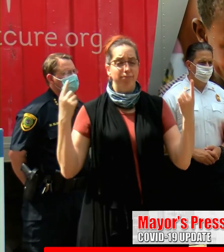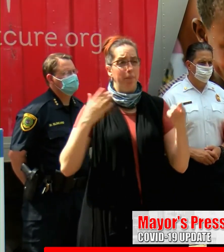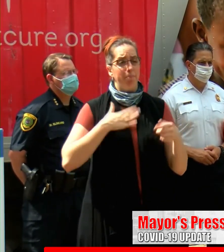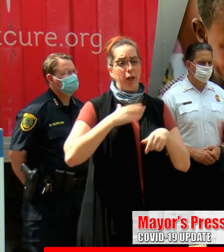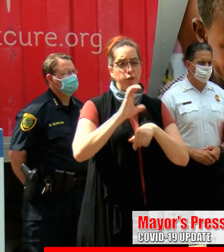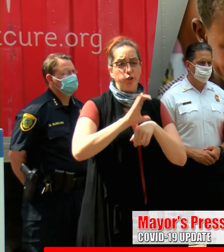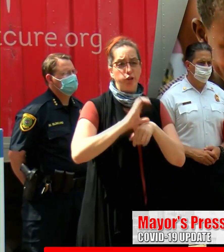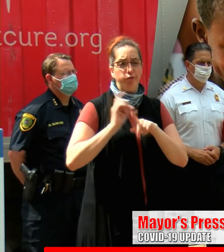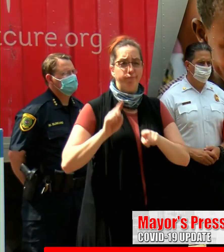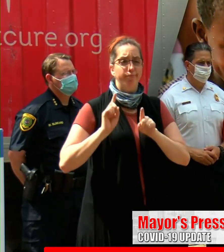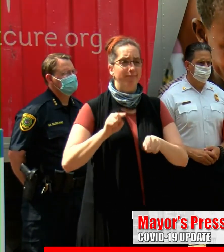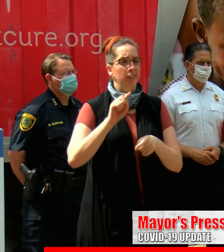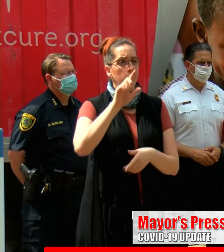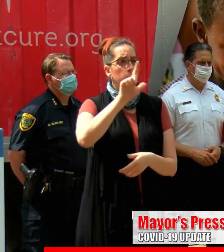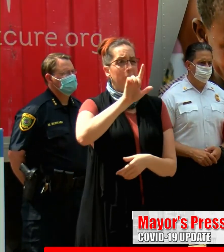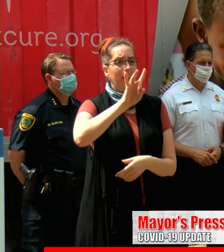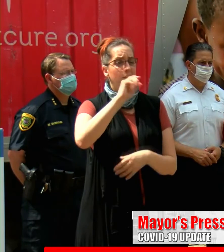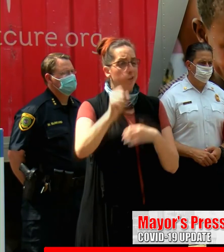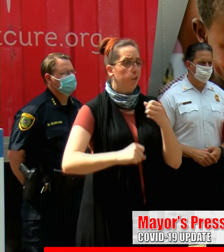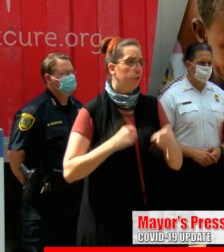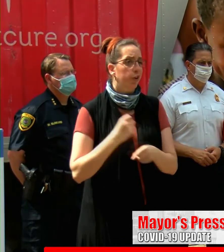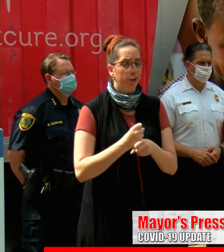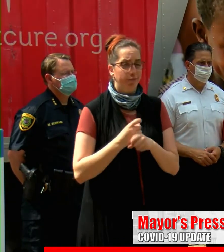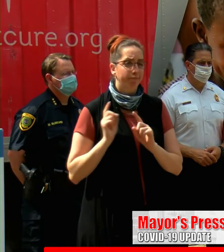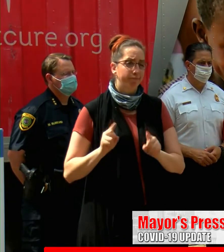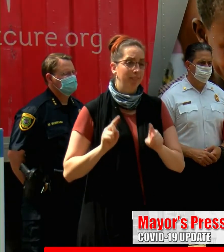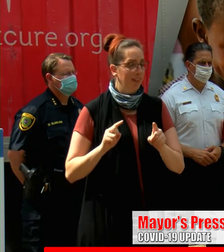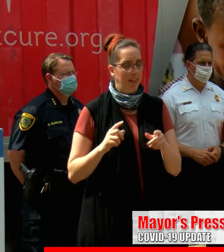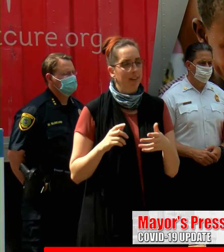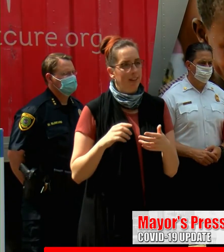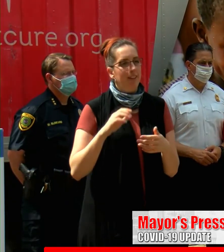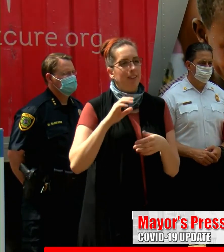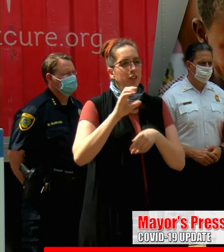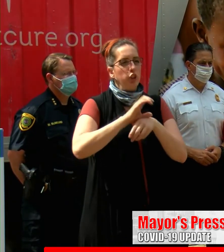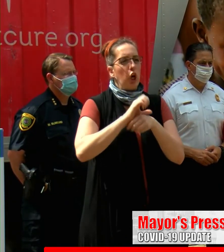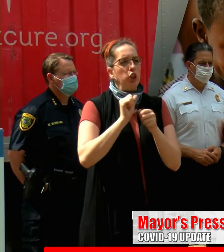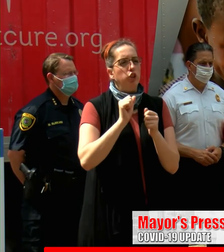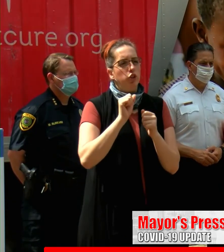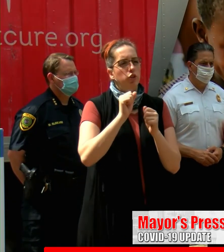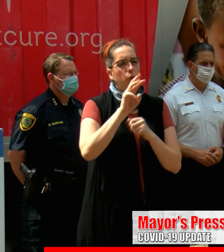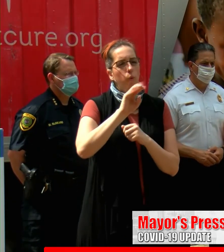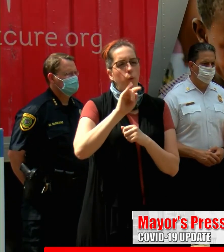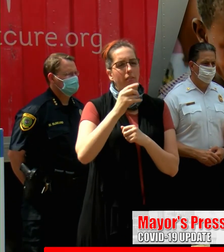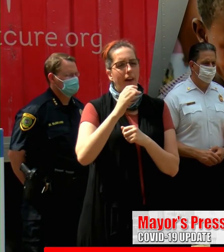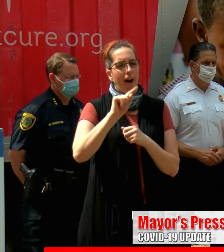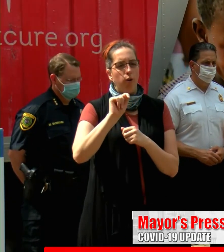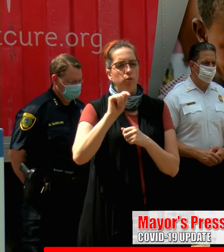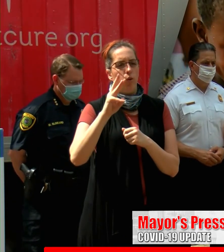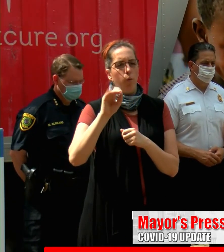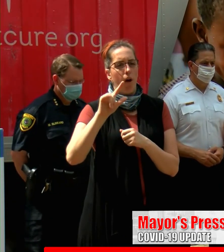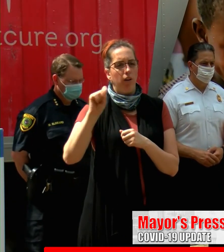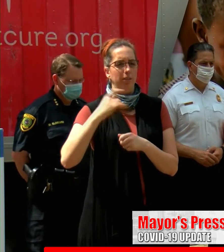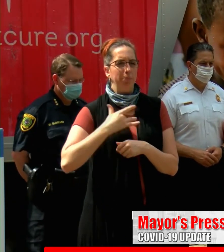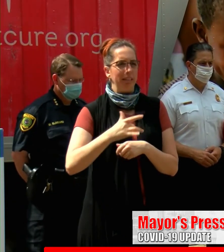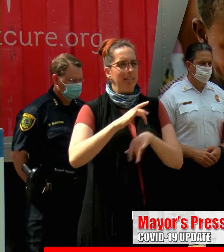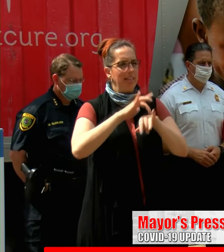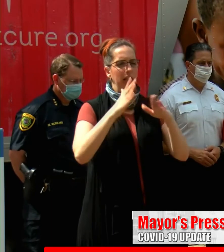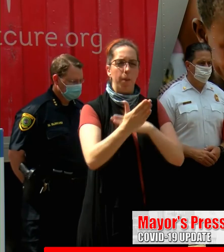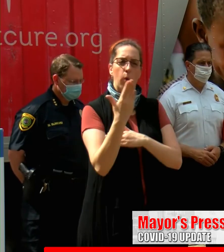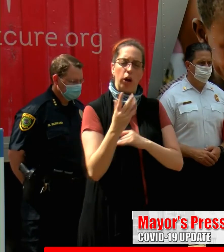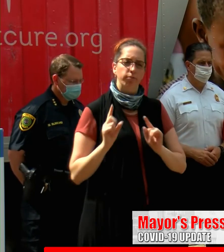church for some 28 years. I would be at Brook Hollow, Church Without Walls, on Sunday morning for